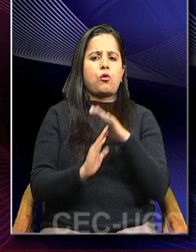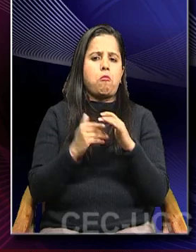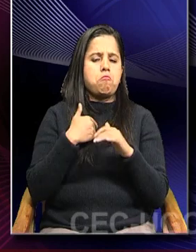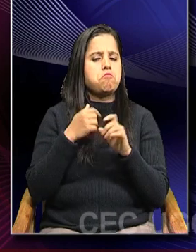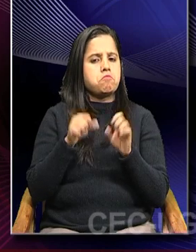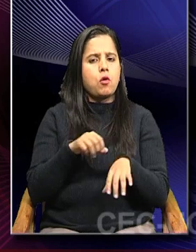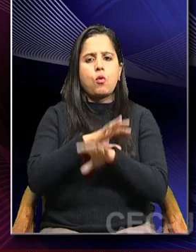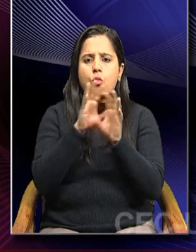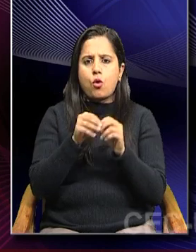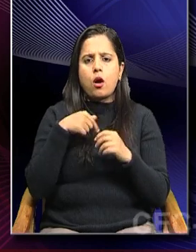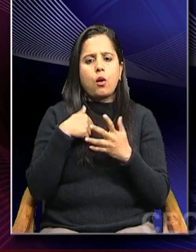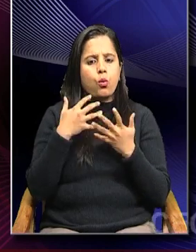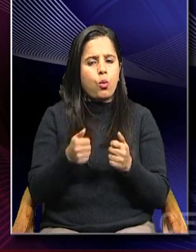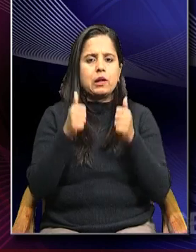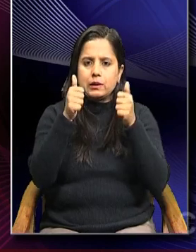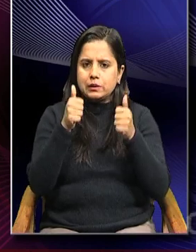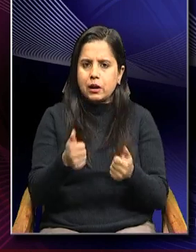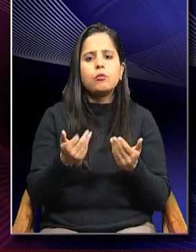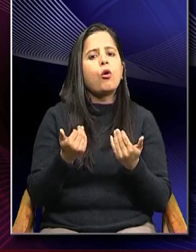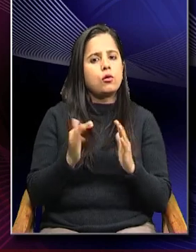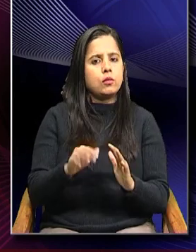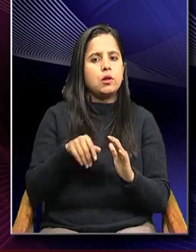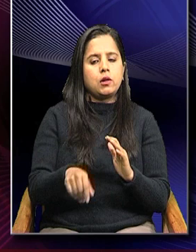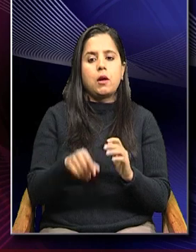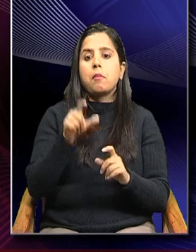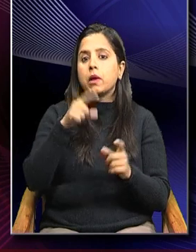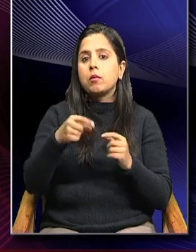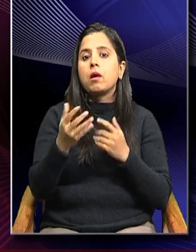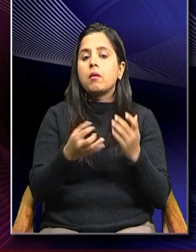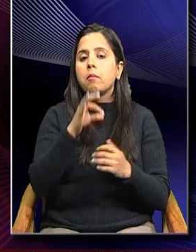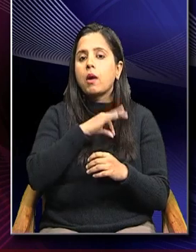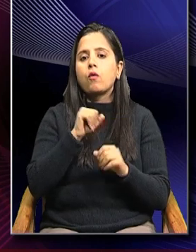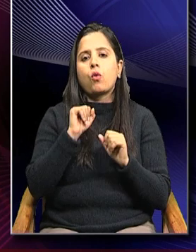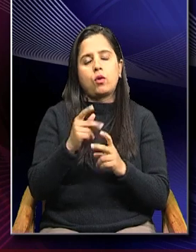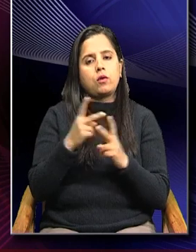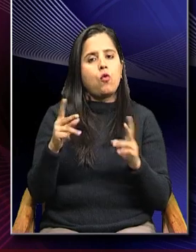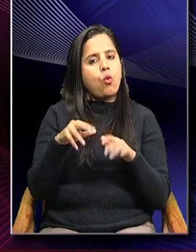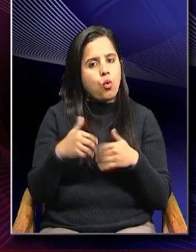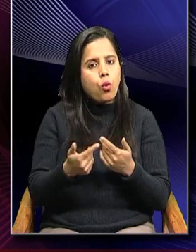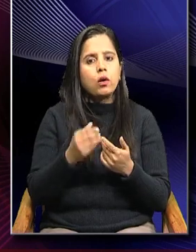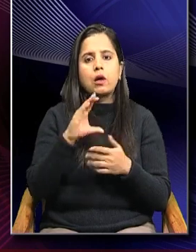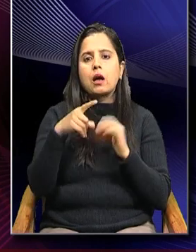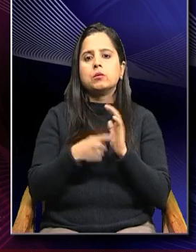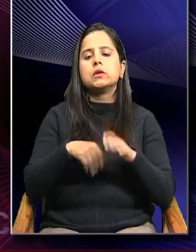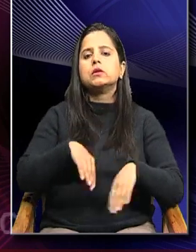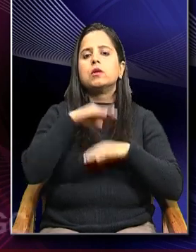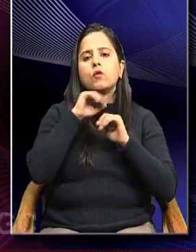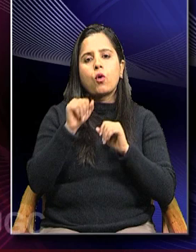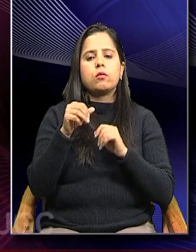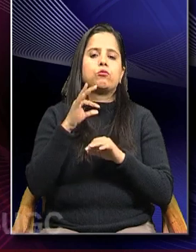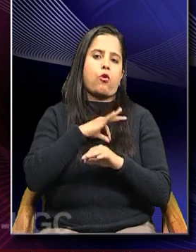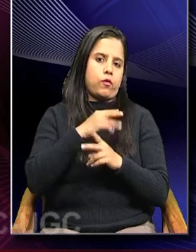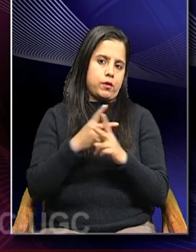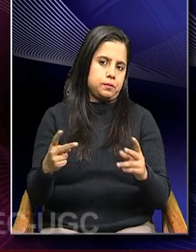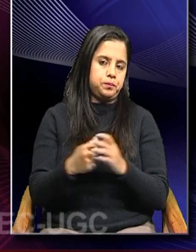from gaining our desired results, that is customers profit through customer satisfaction, or you can say customer satisfaction with profit.